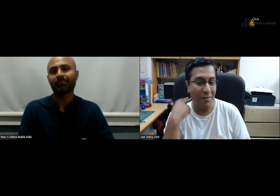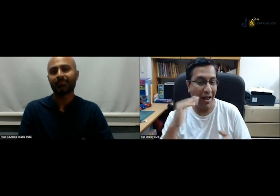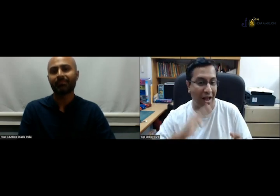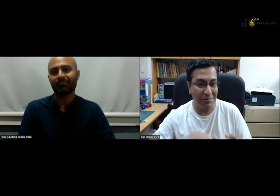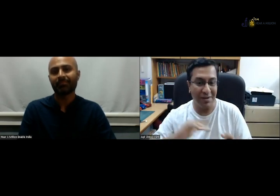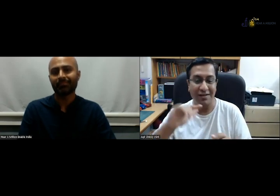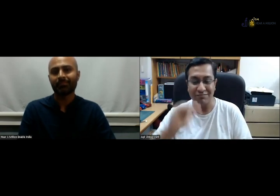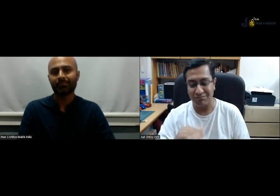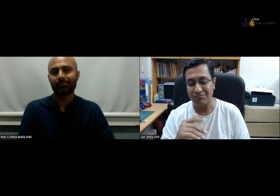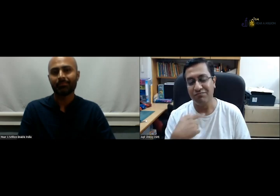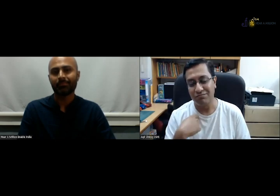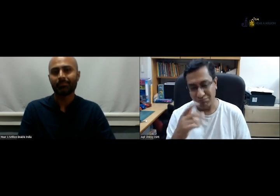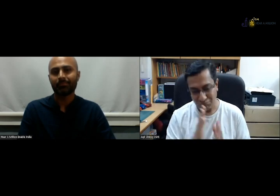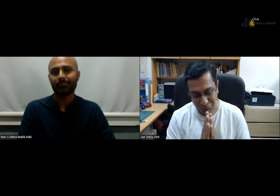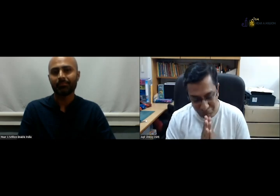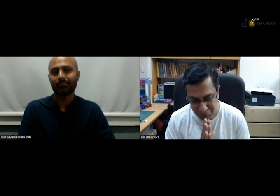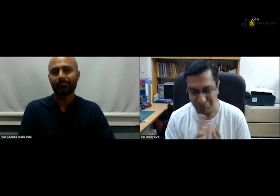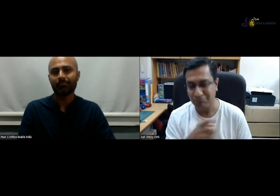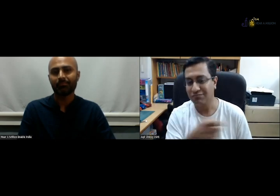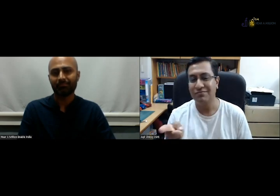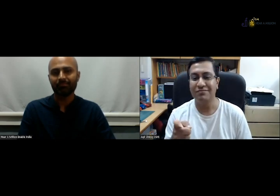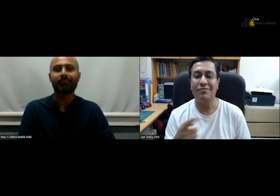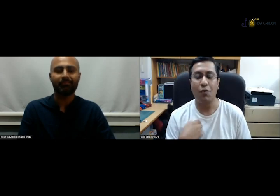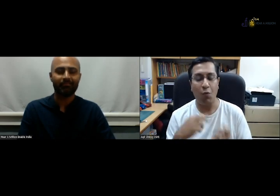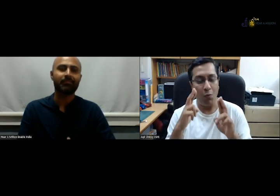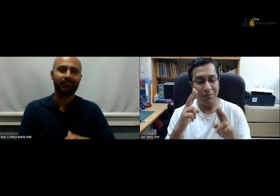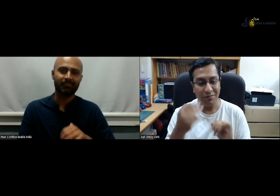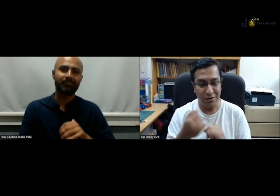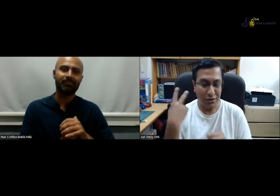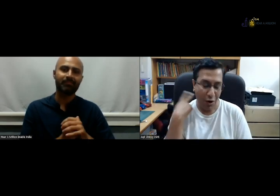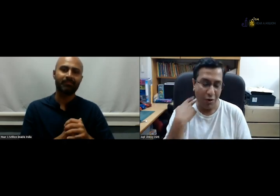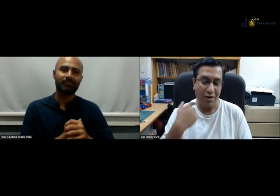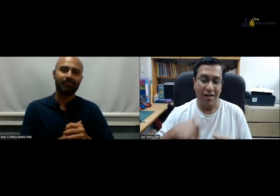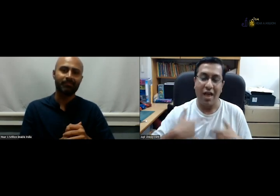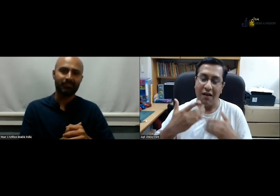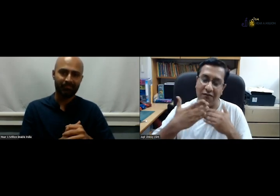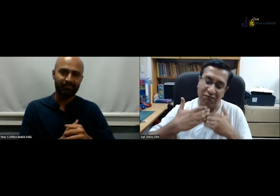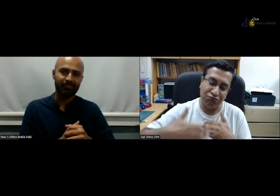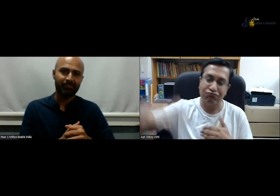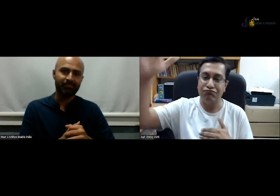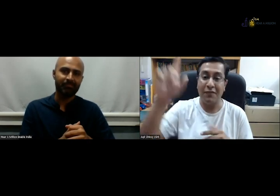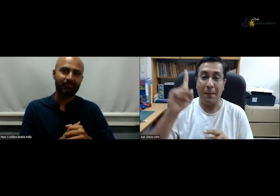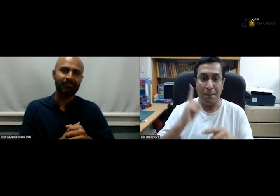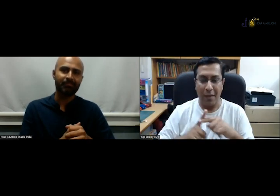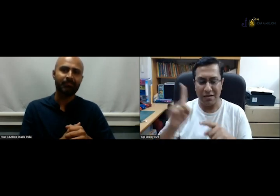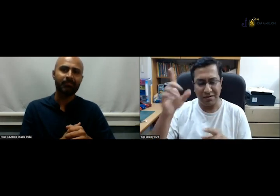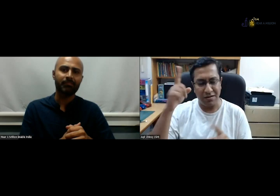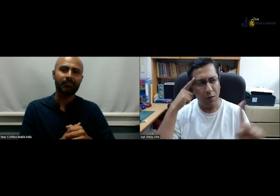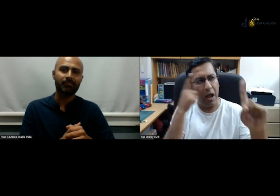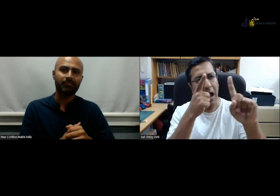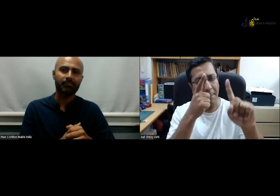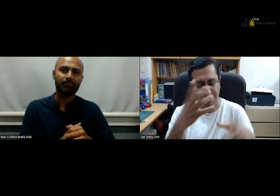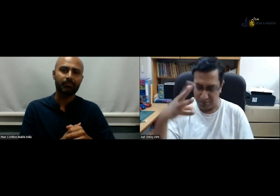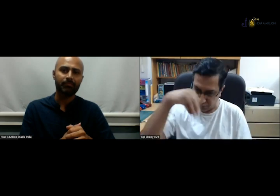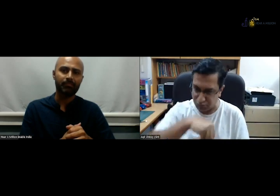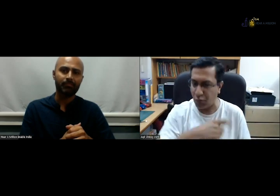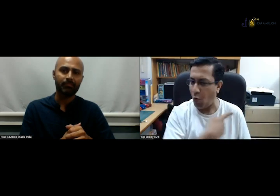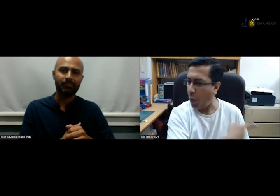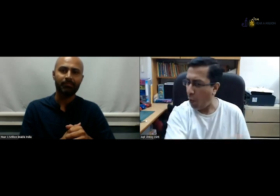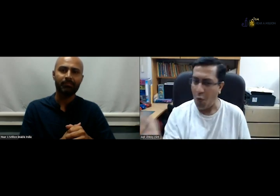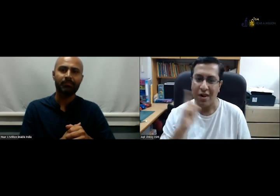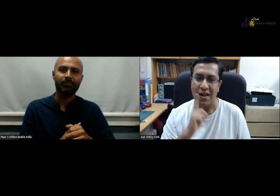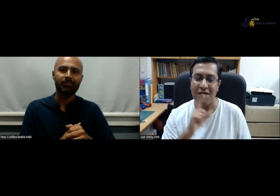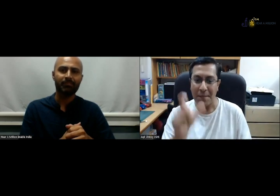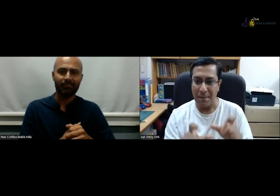yes, we all will remember Sudamini forever. I pay my tribute to them. And yes, she will live with